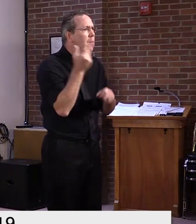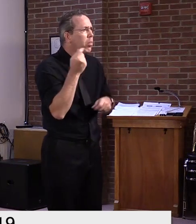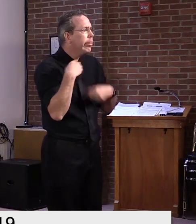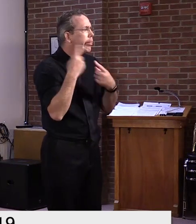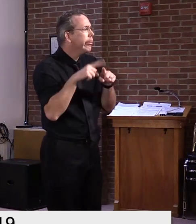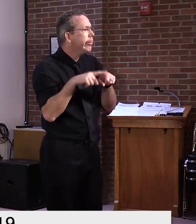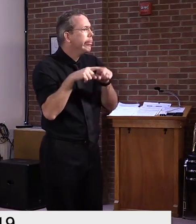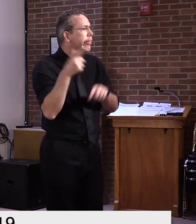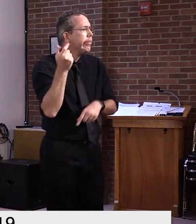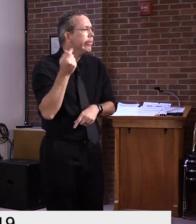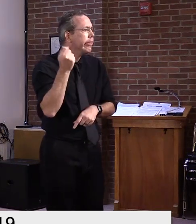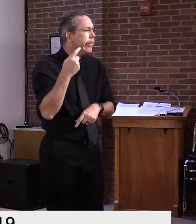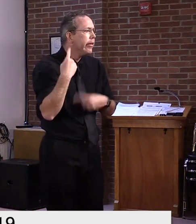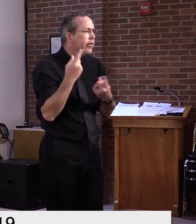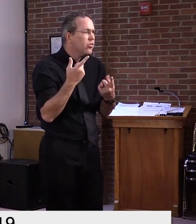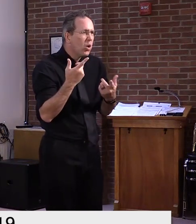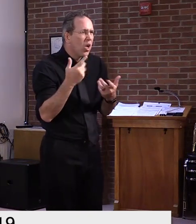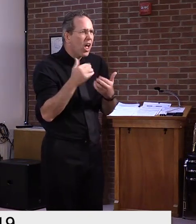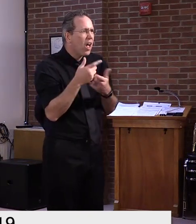at the moment?